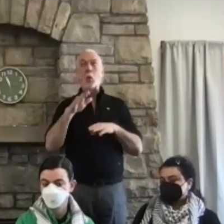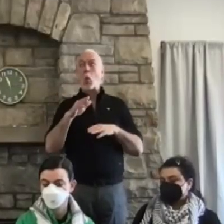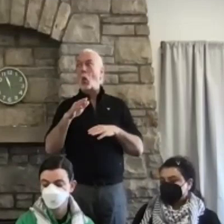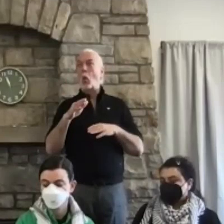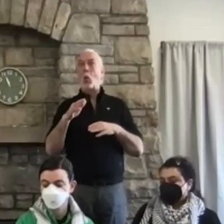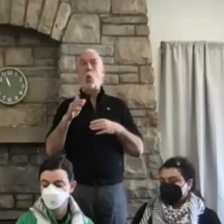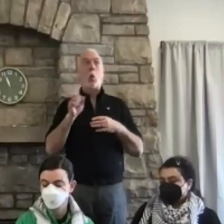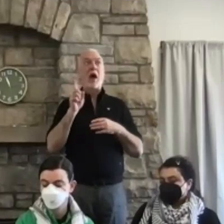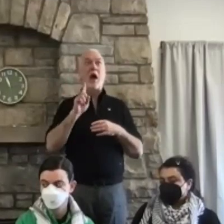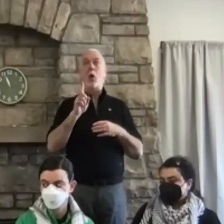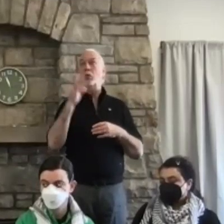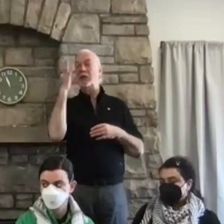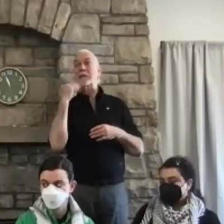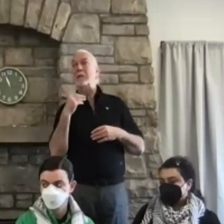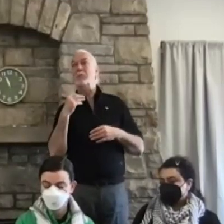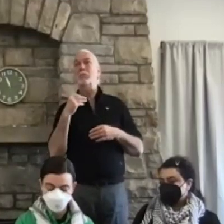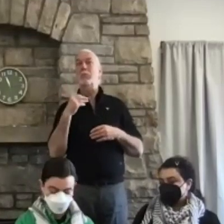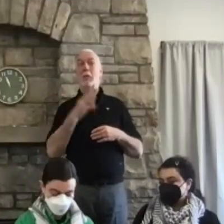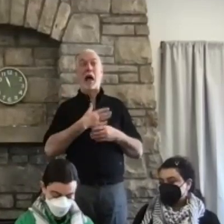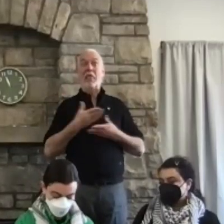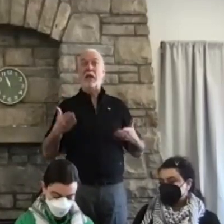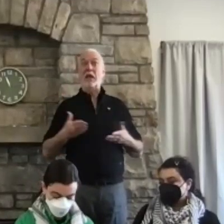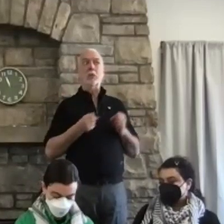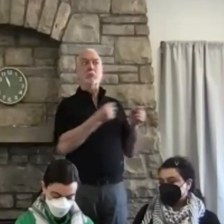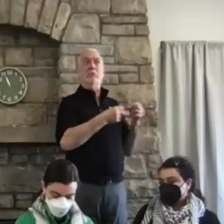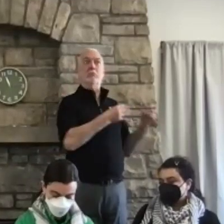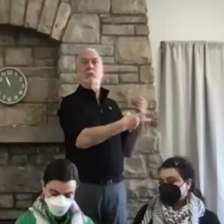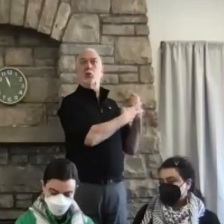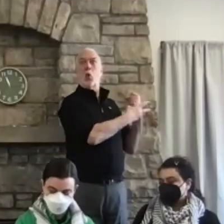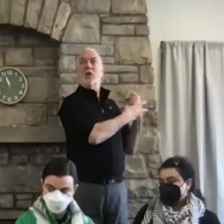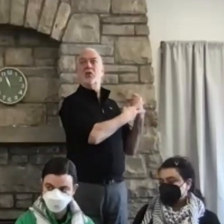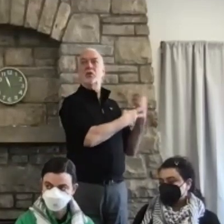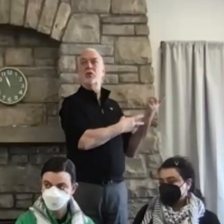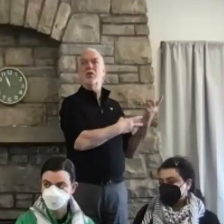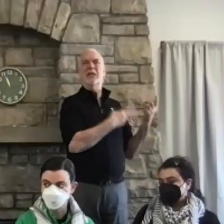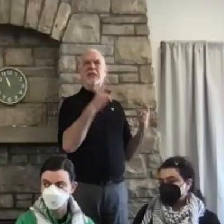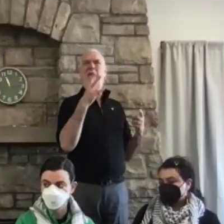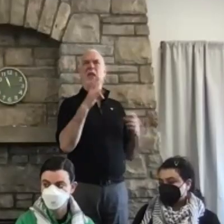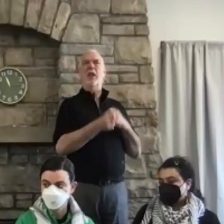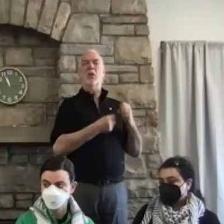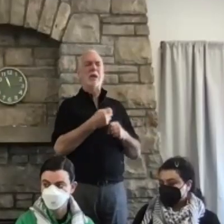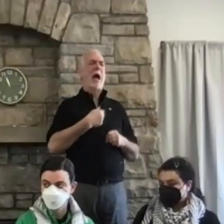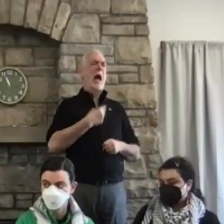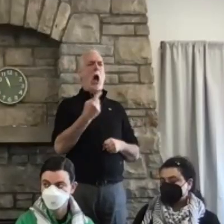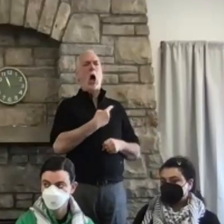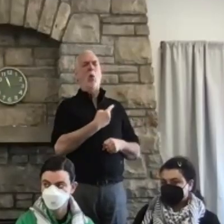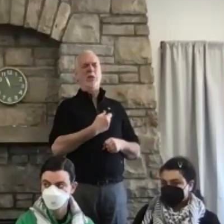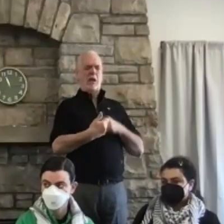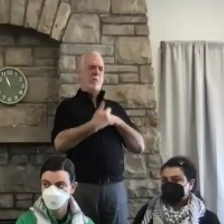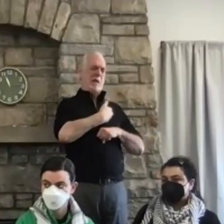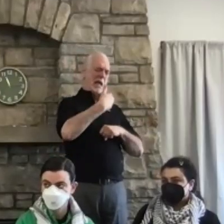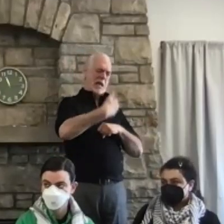whatever, on and off for like 17 years. And a lot of that time I was just heavily blaming myself, not understanding